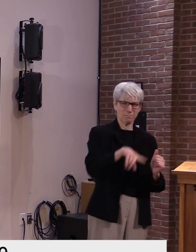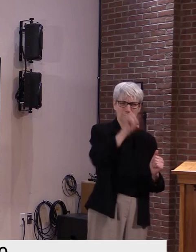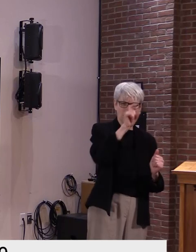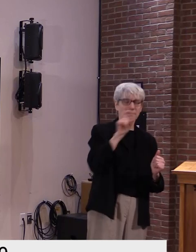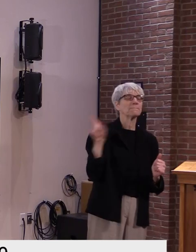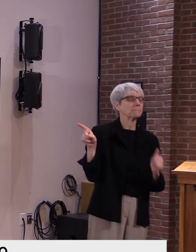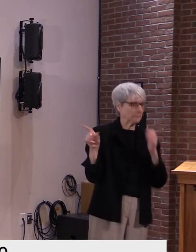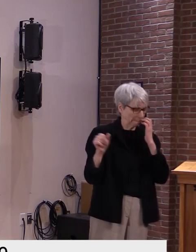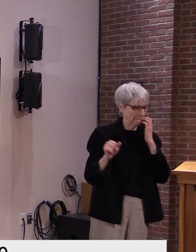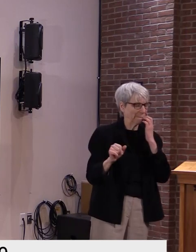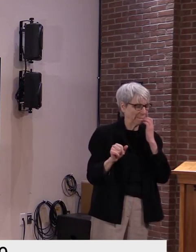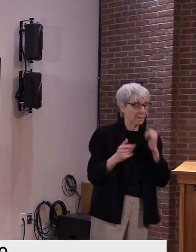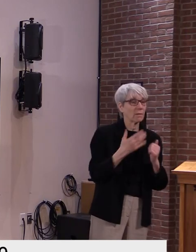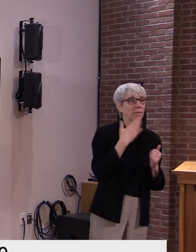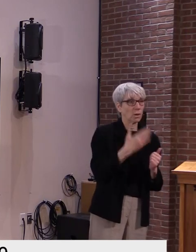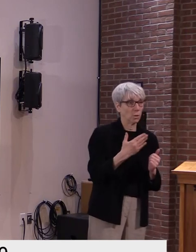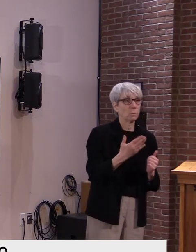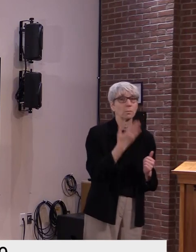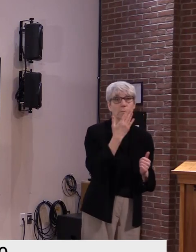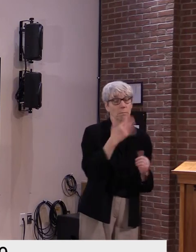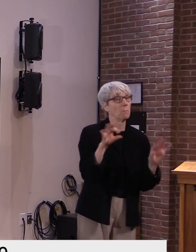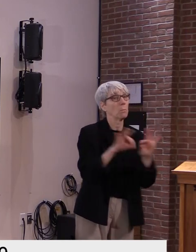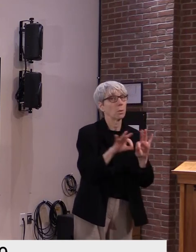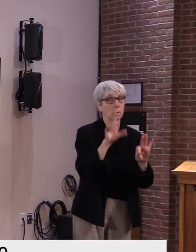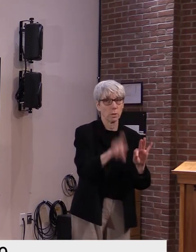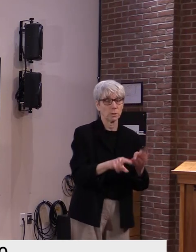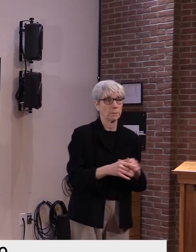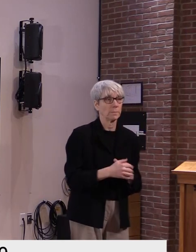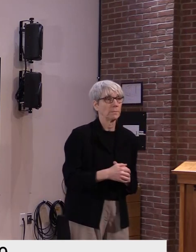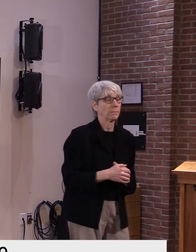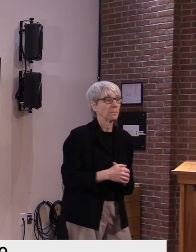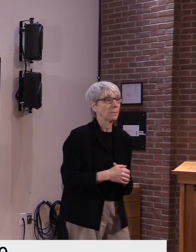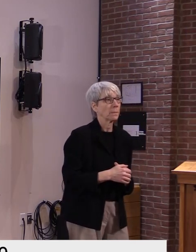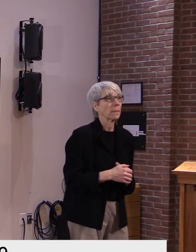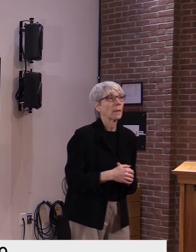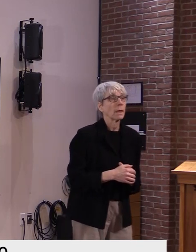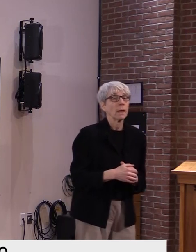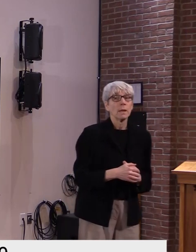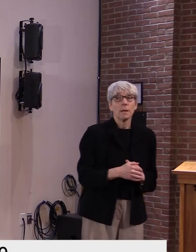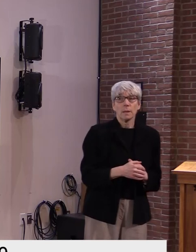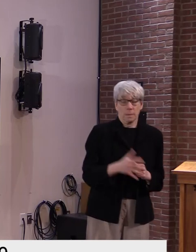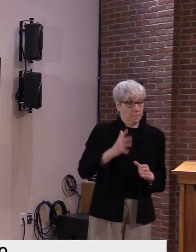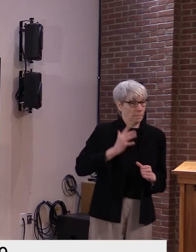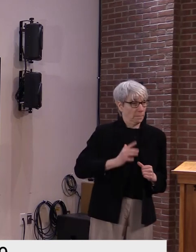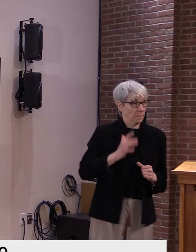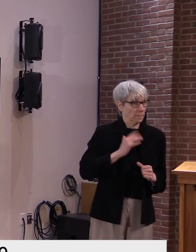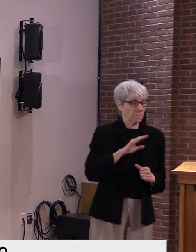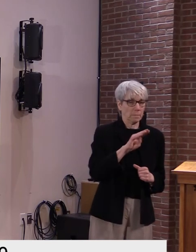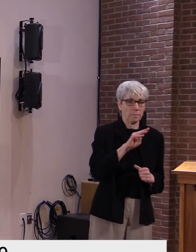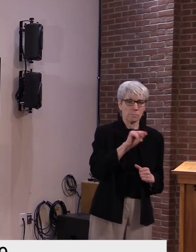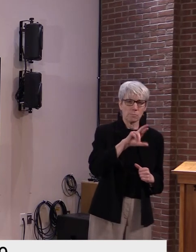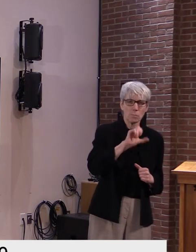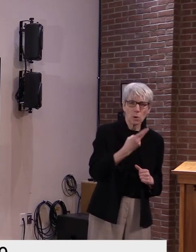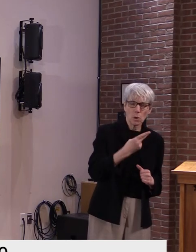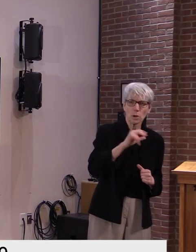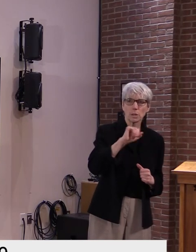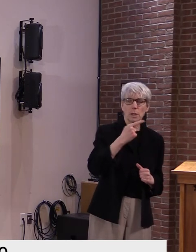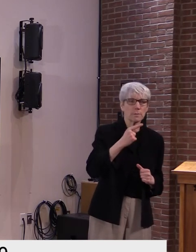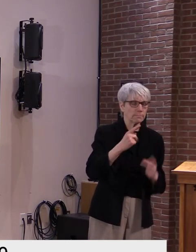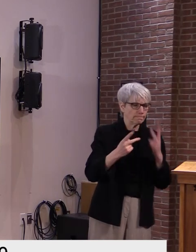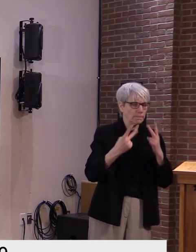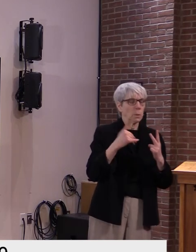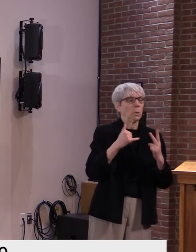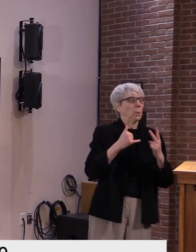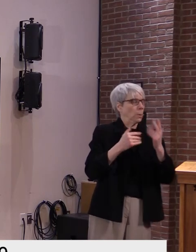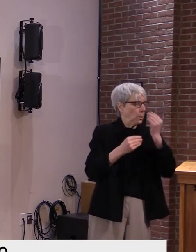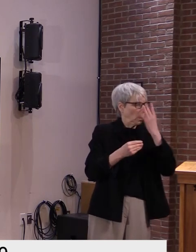Thanks for that question, Kat. That's an important one. We learned a lot of important lessons from the early part of the pandemic with